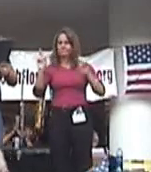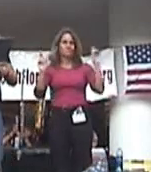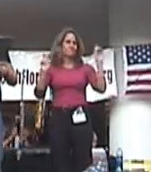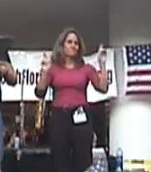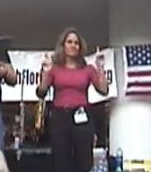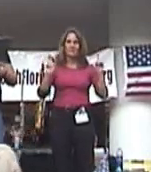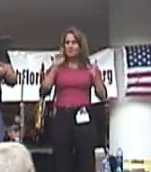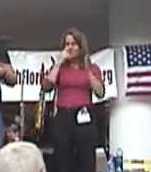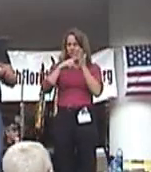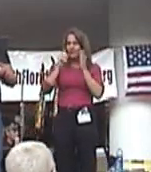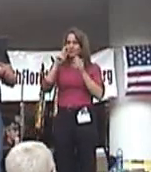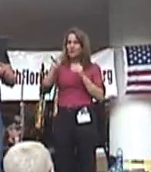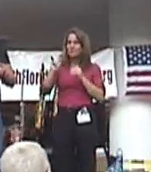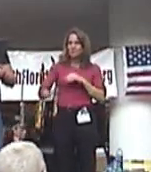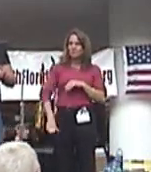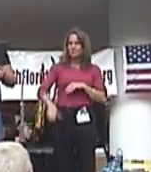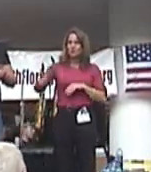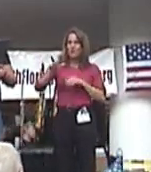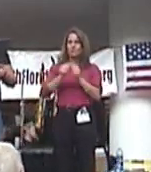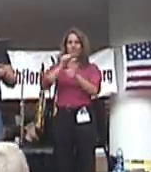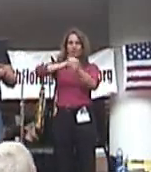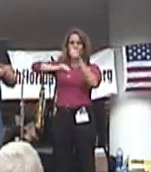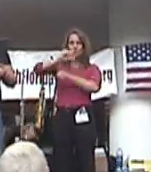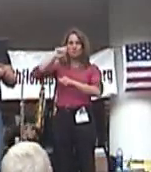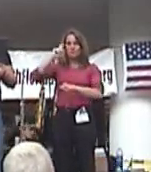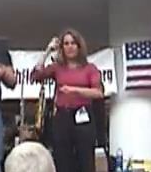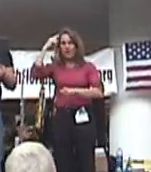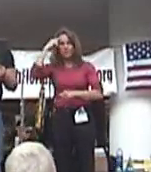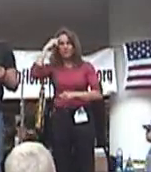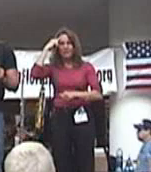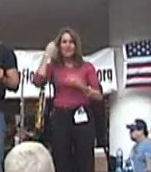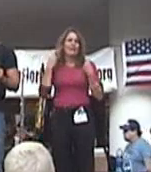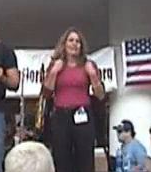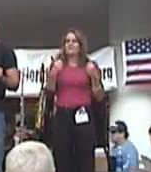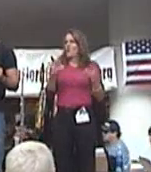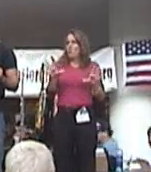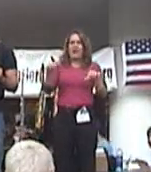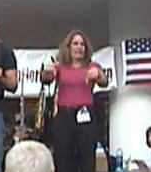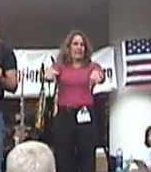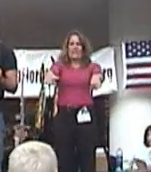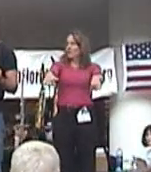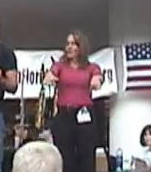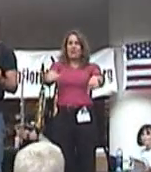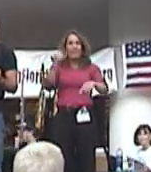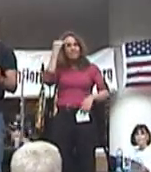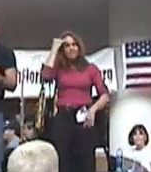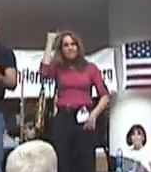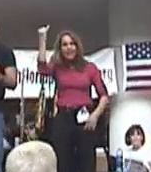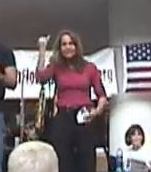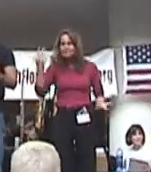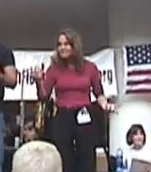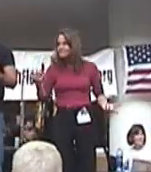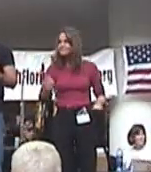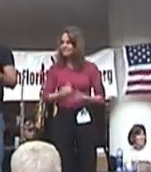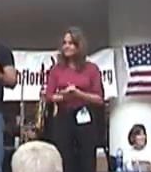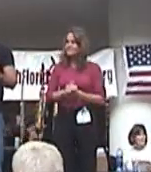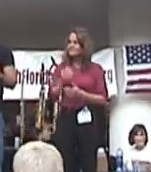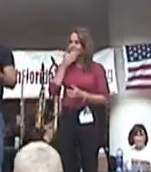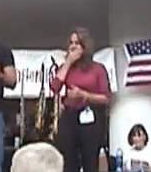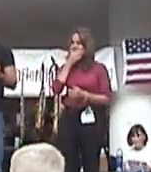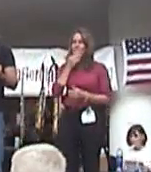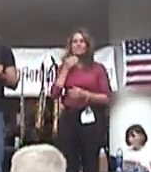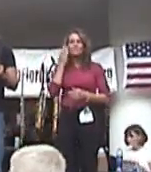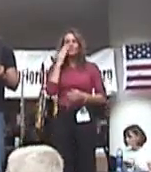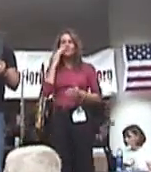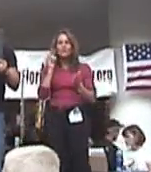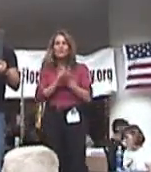out. He grew up with the socialist government, and he doesn't want to see it here. Imagine that. And you know what?